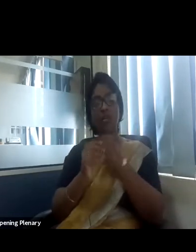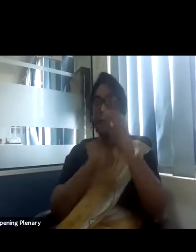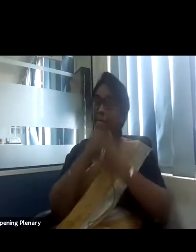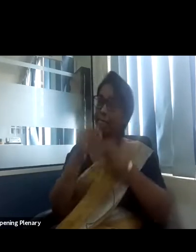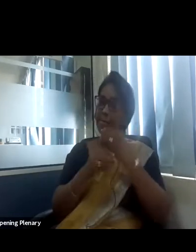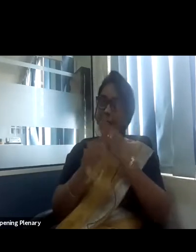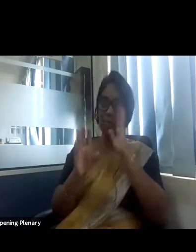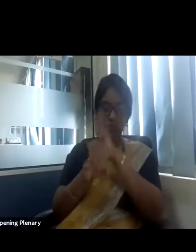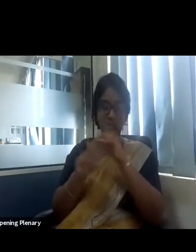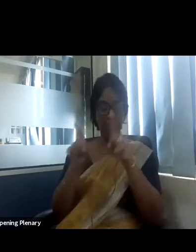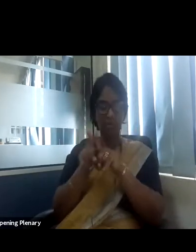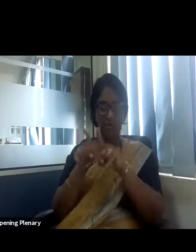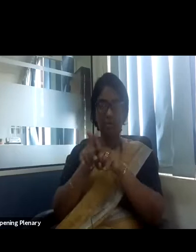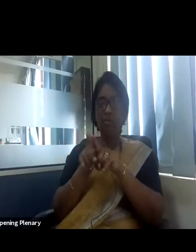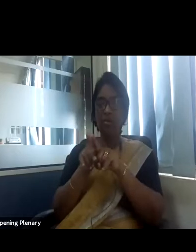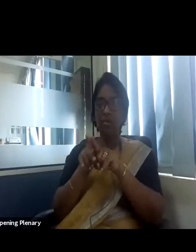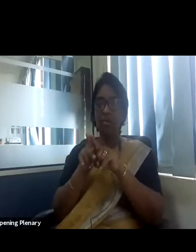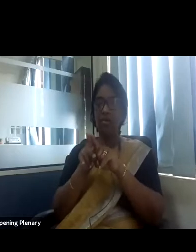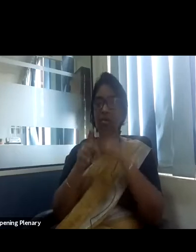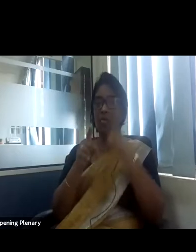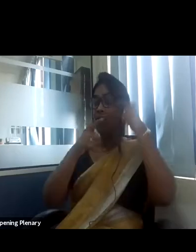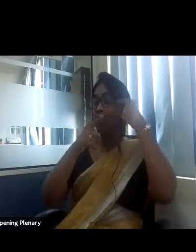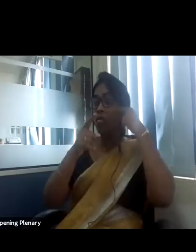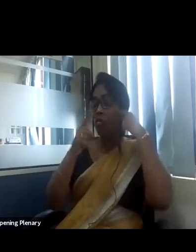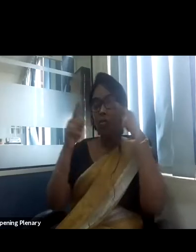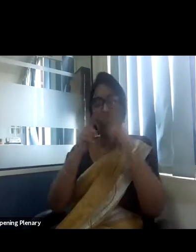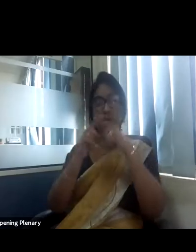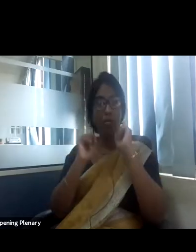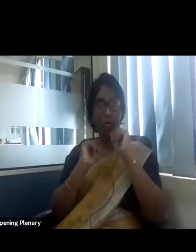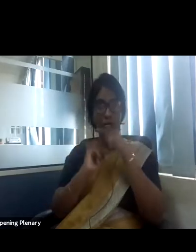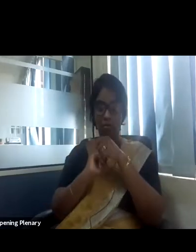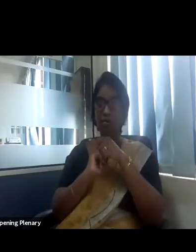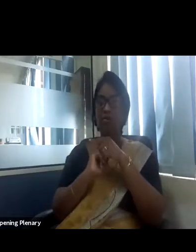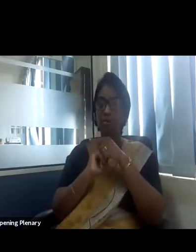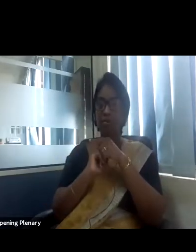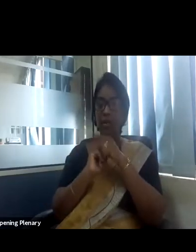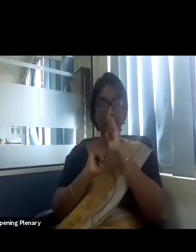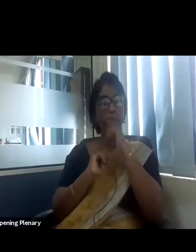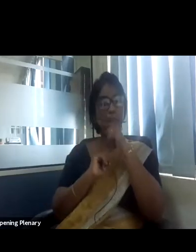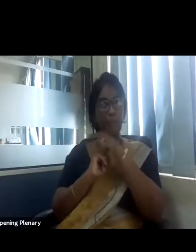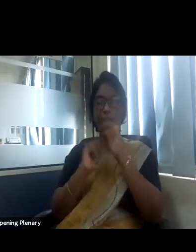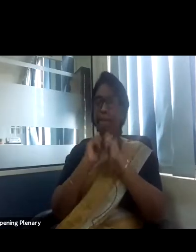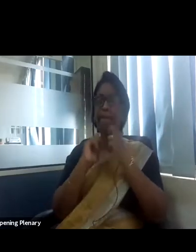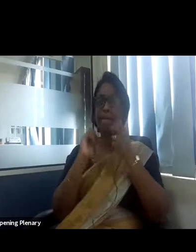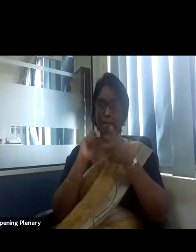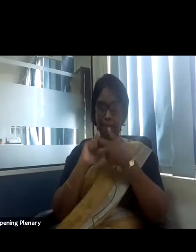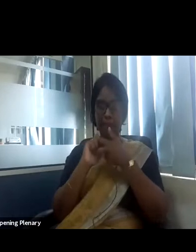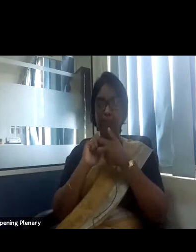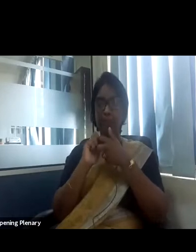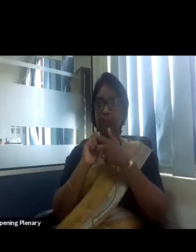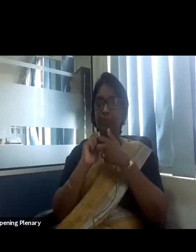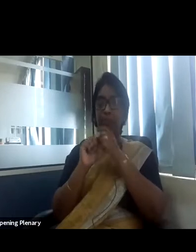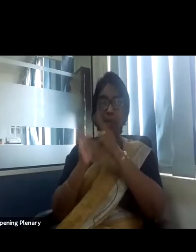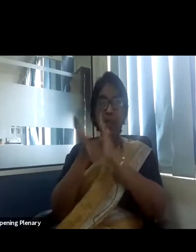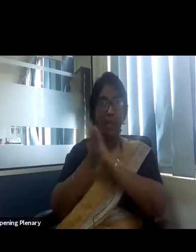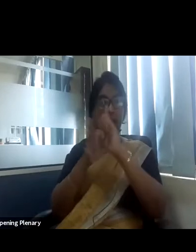what we realize is that the scale of this issue must start with where Hannah ended her